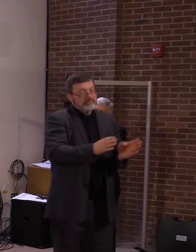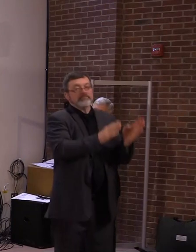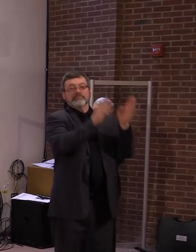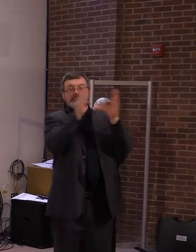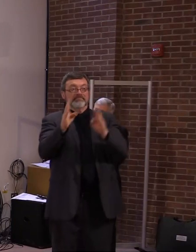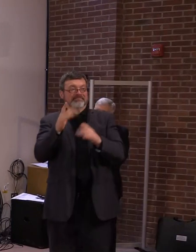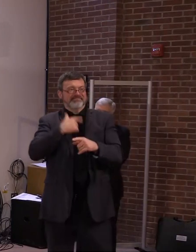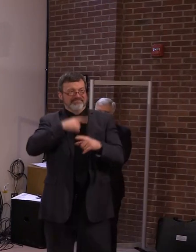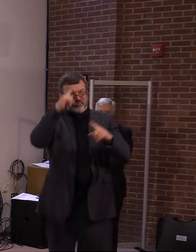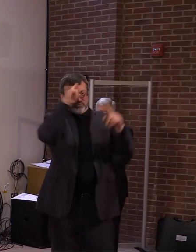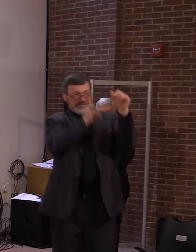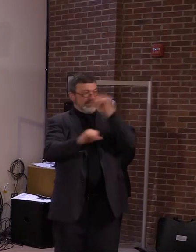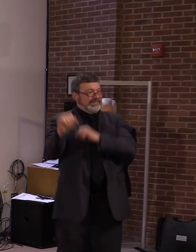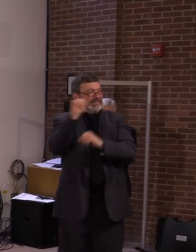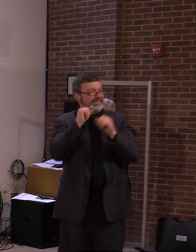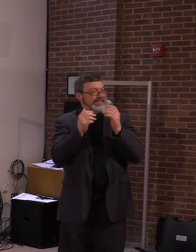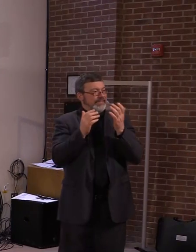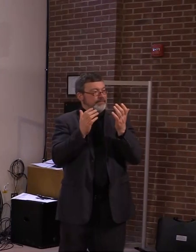Global Foundries